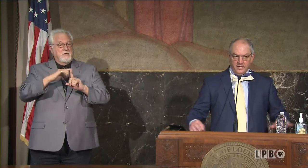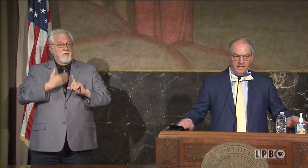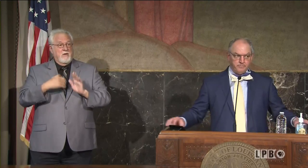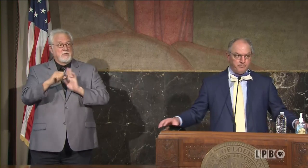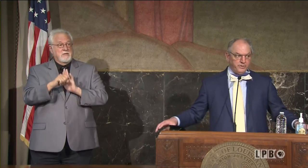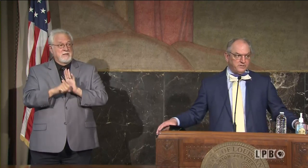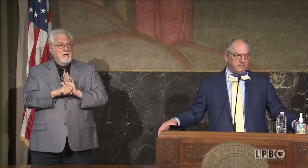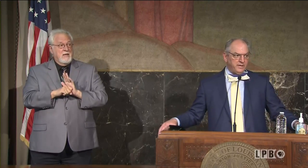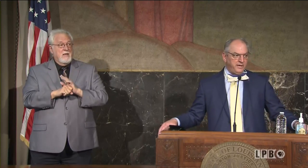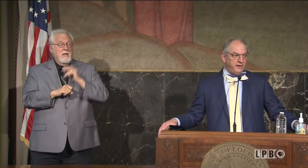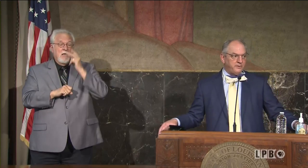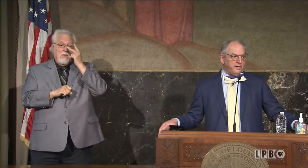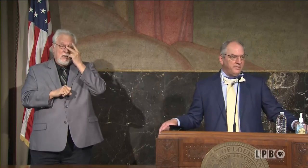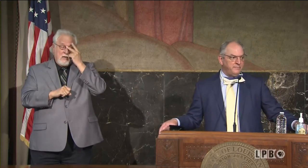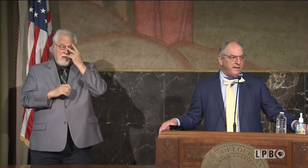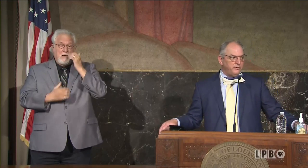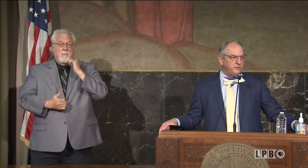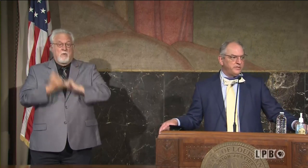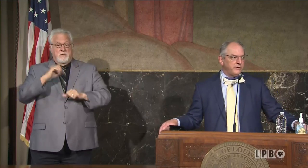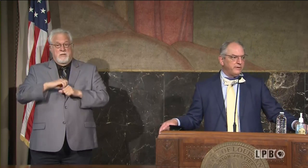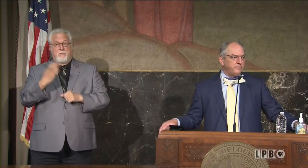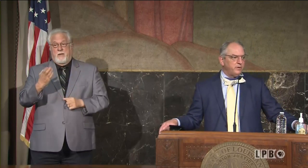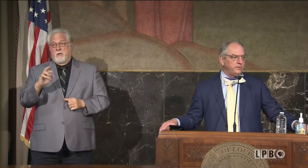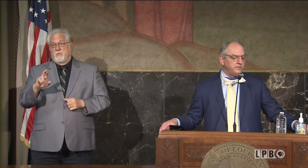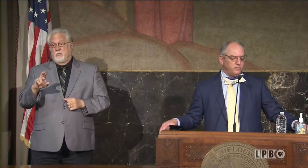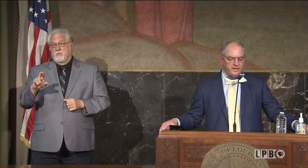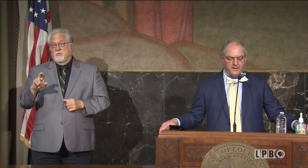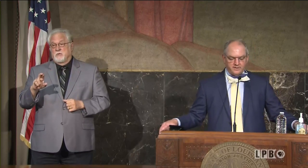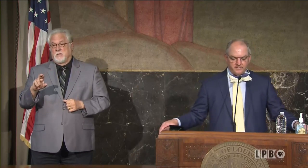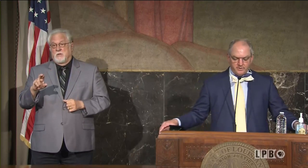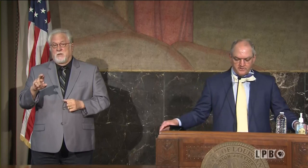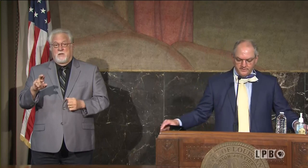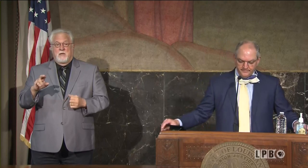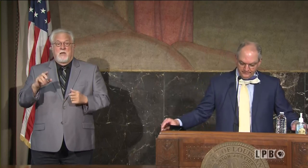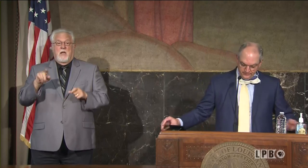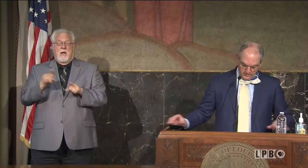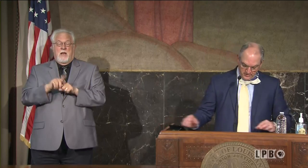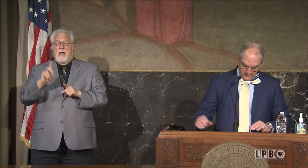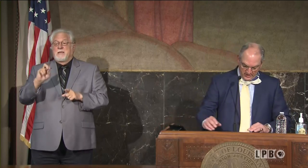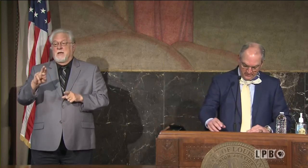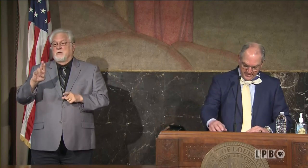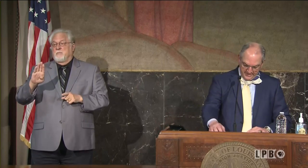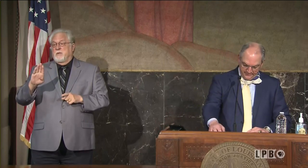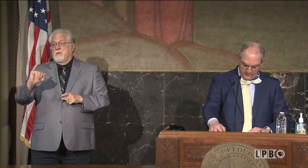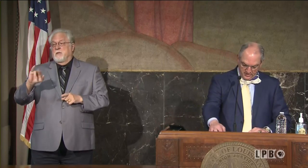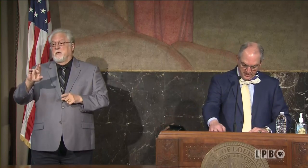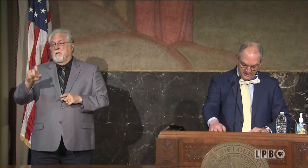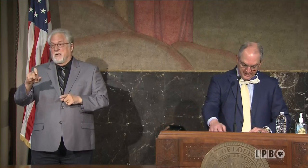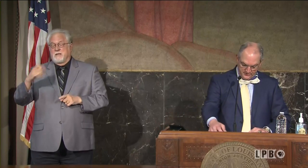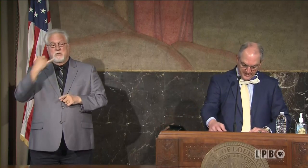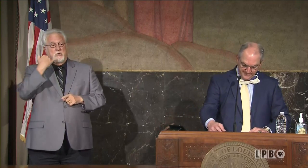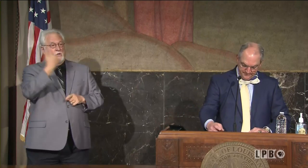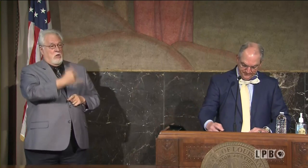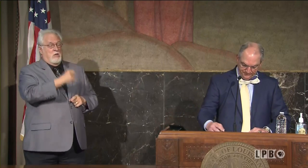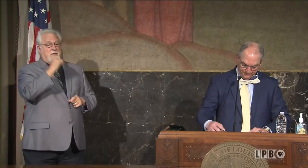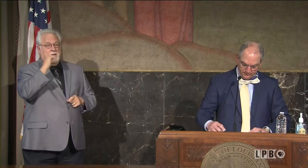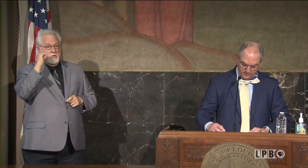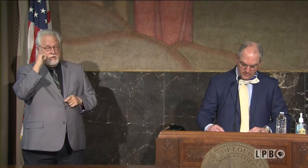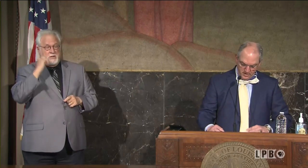state, and principally here in the Baton Rouge area, which is why Dr. Birx called me